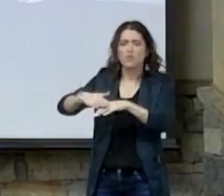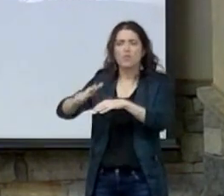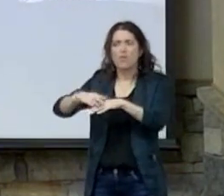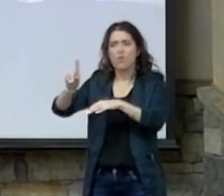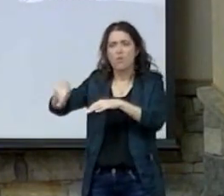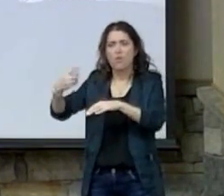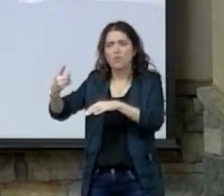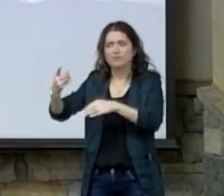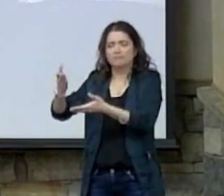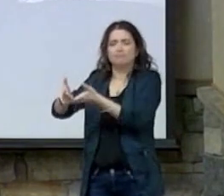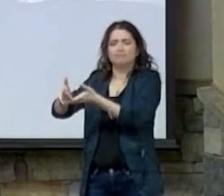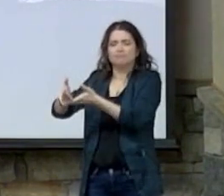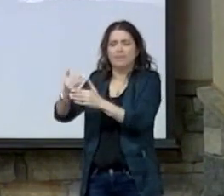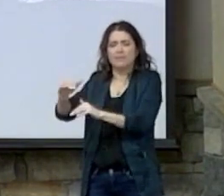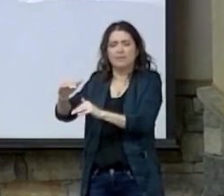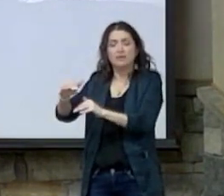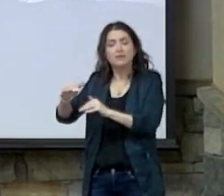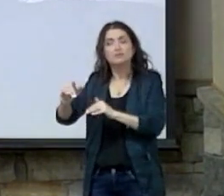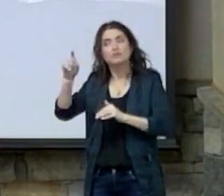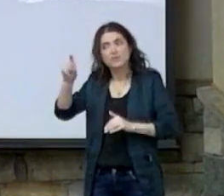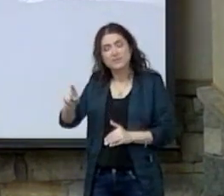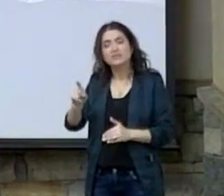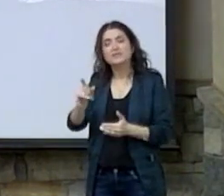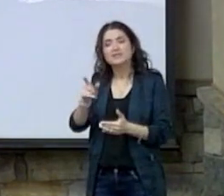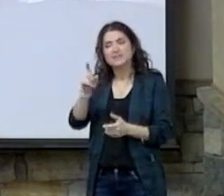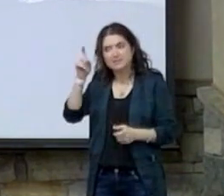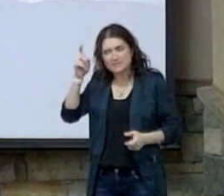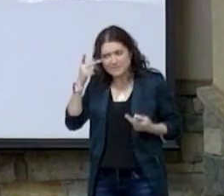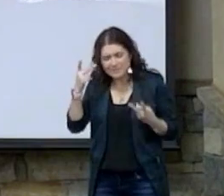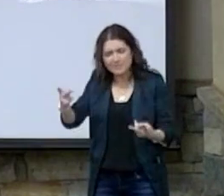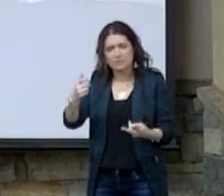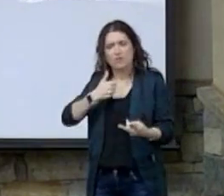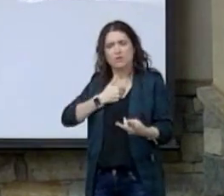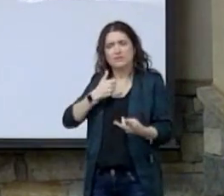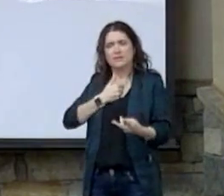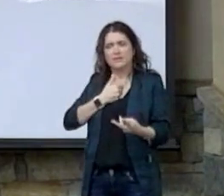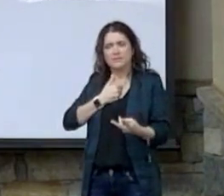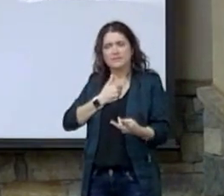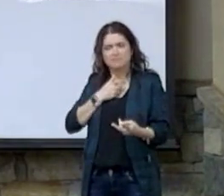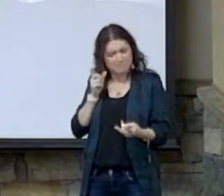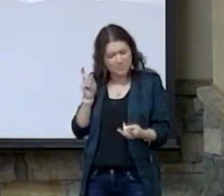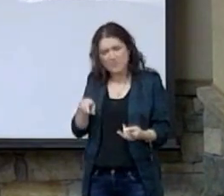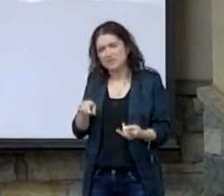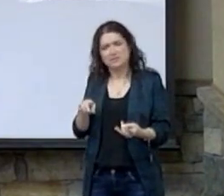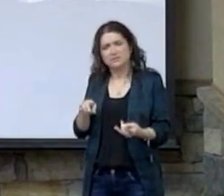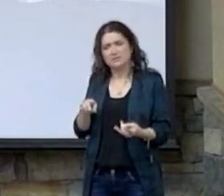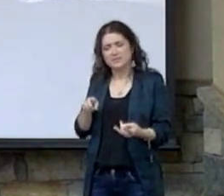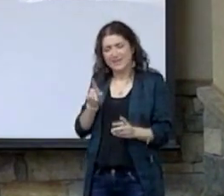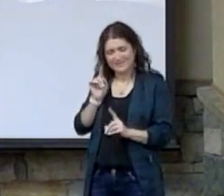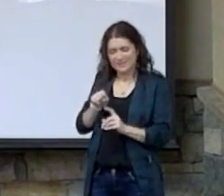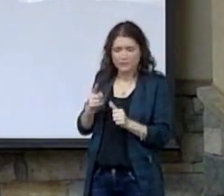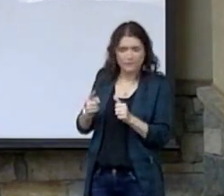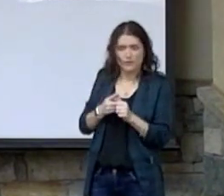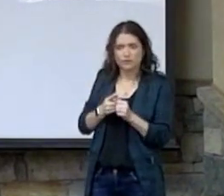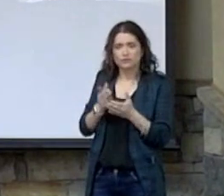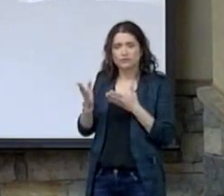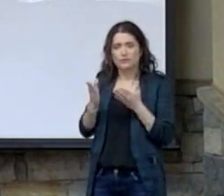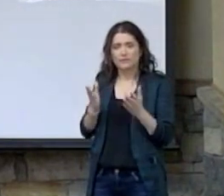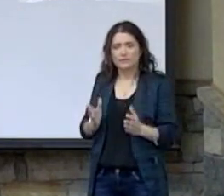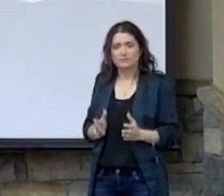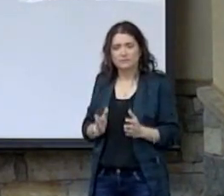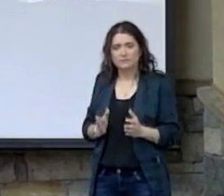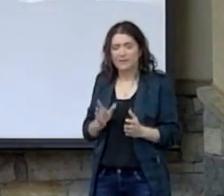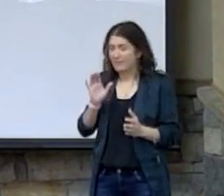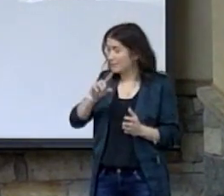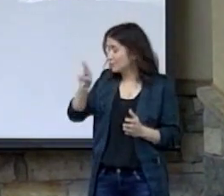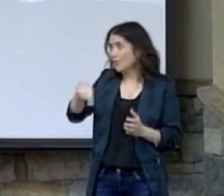so we got to see ourselves. We absolutely have to see ourselves as this first servant. That's